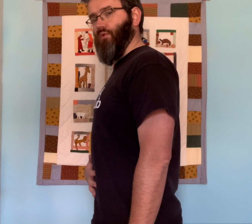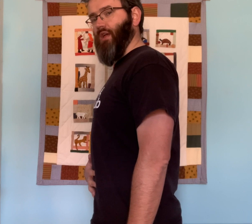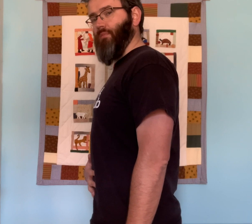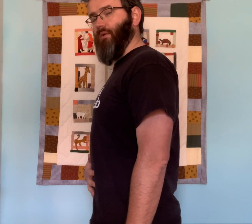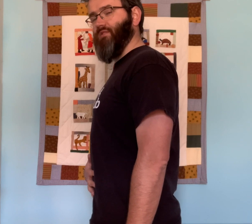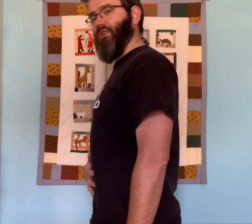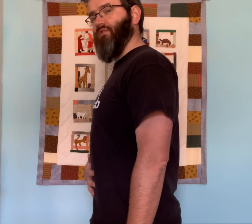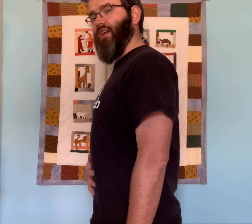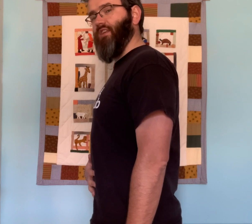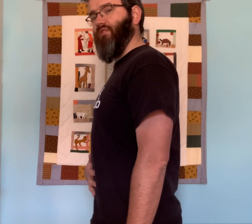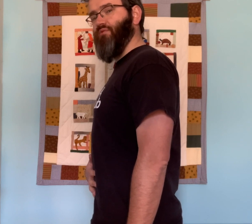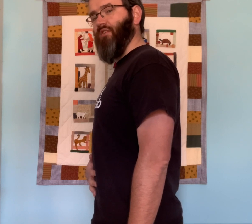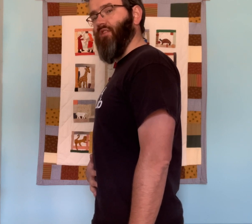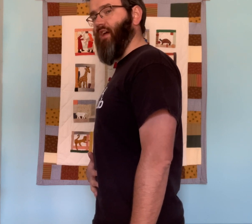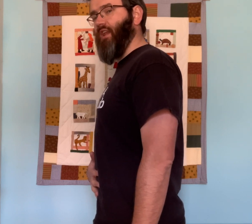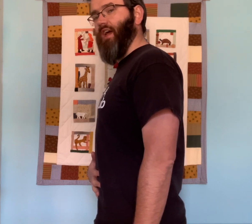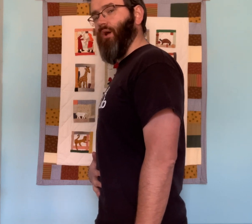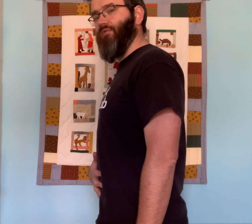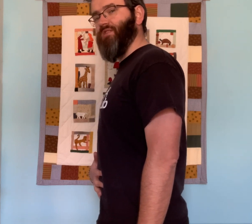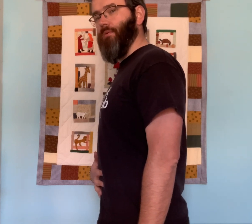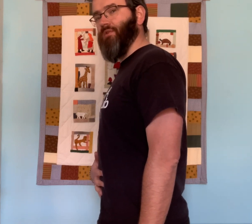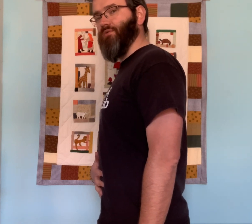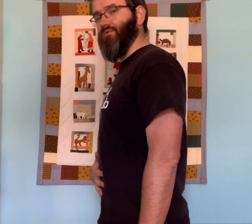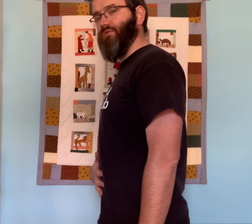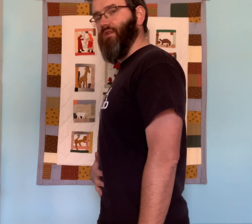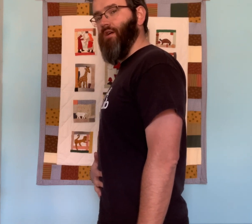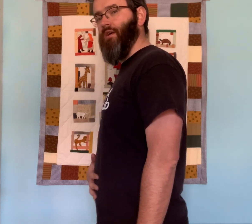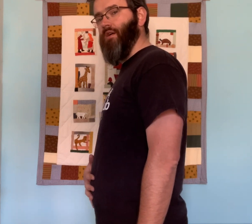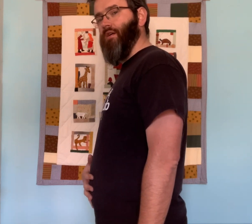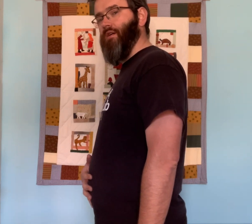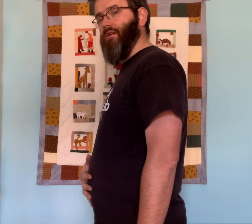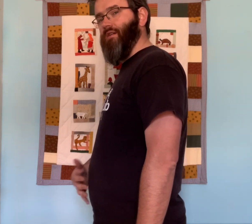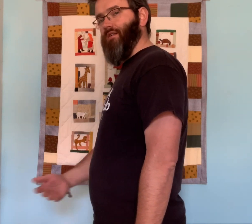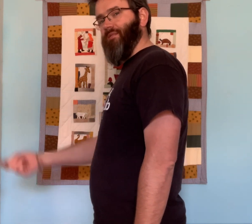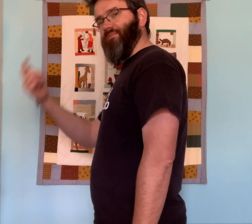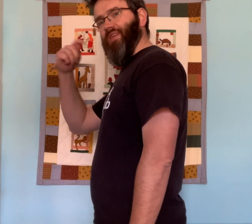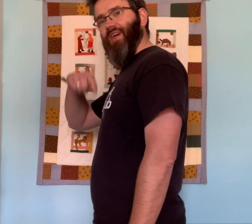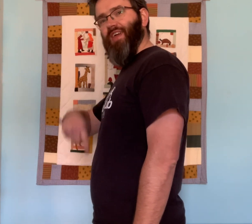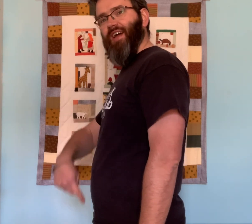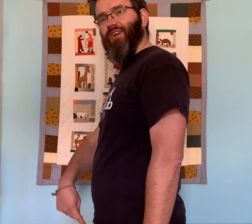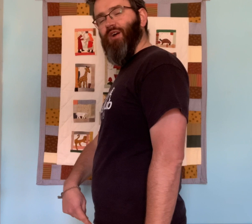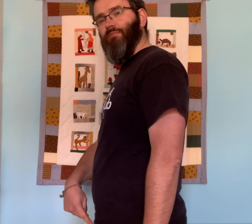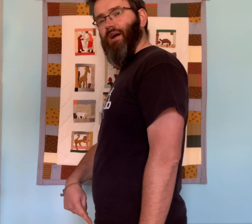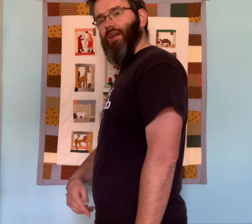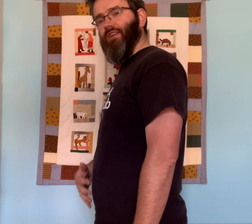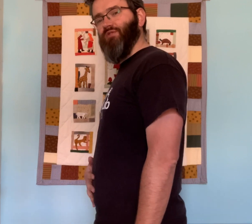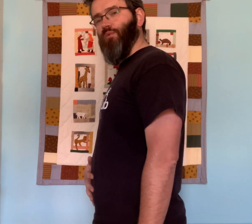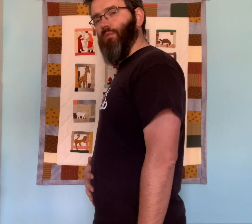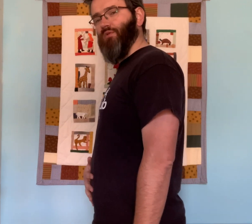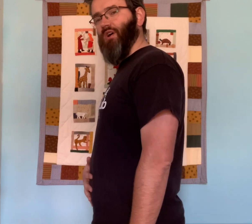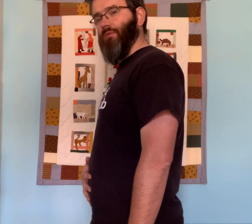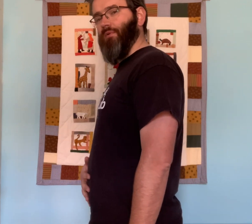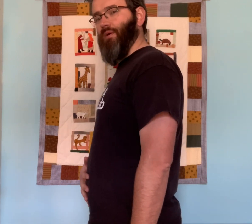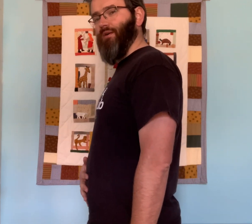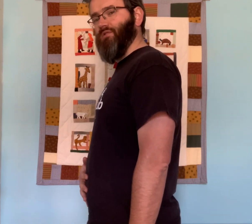Keep blowing till you're at the end of your breath, and then let go of your tummy muscles. And the air can come back in. Let's do that one more time. Blow out.